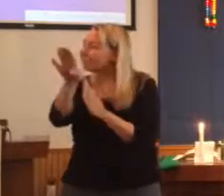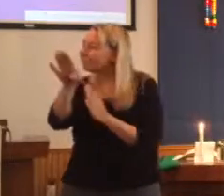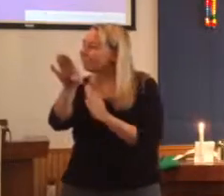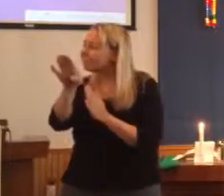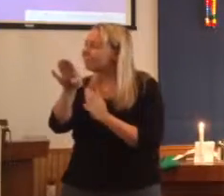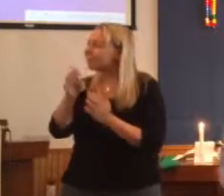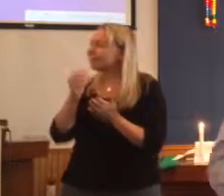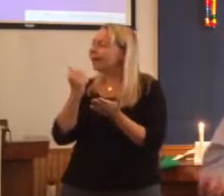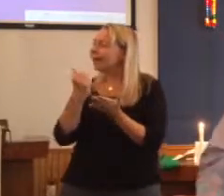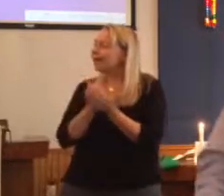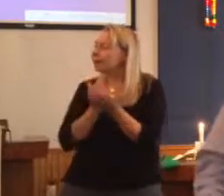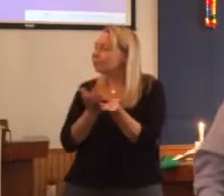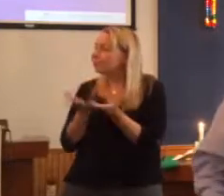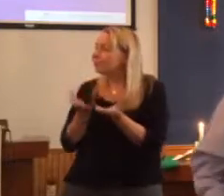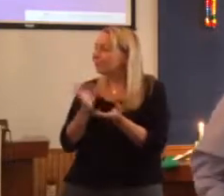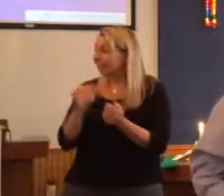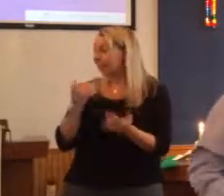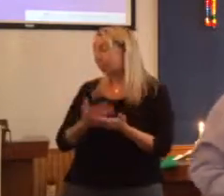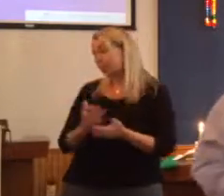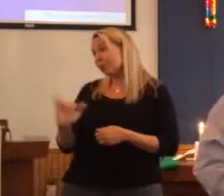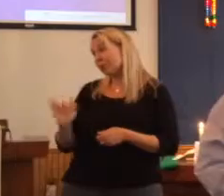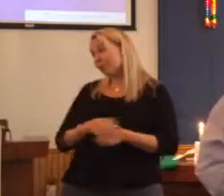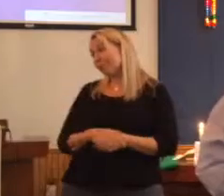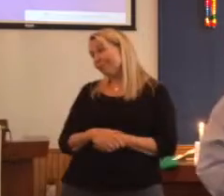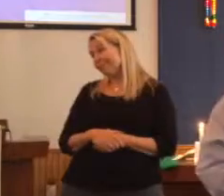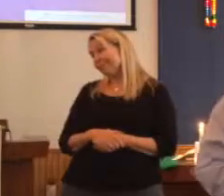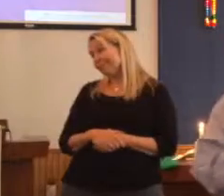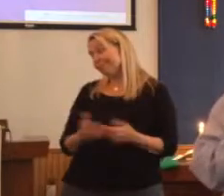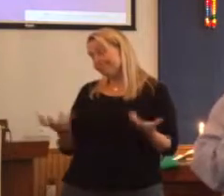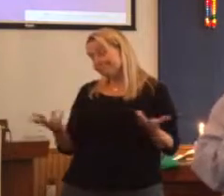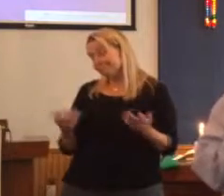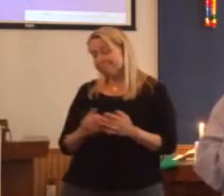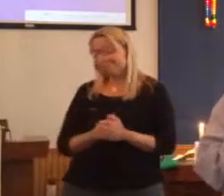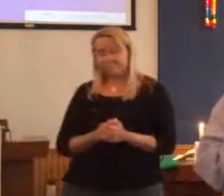providing help is a good thing.